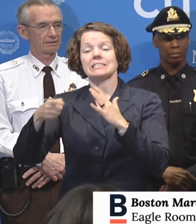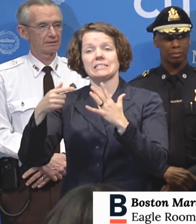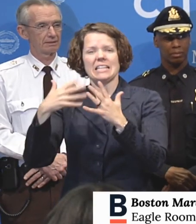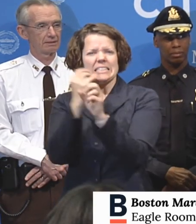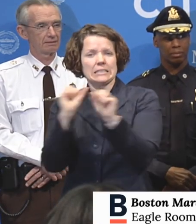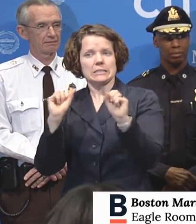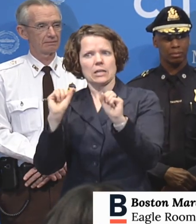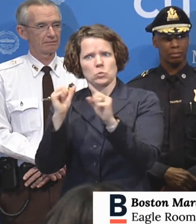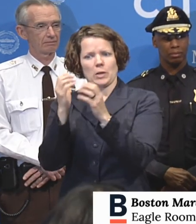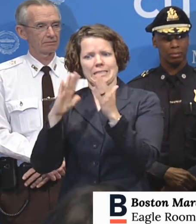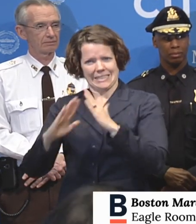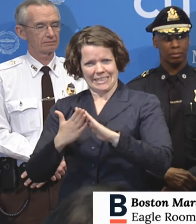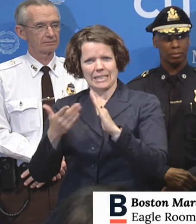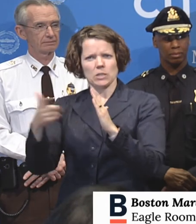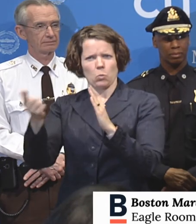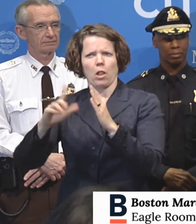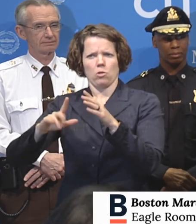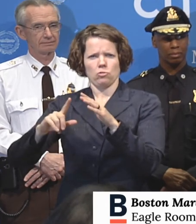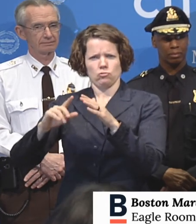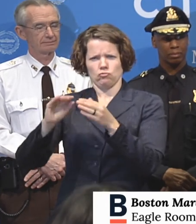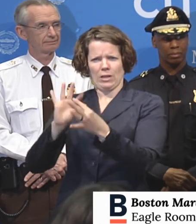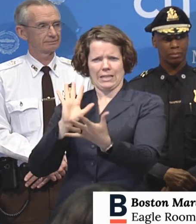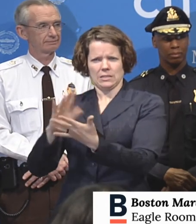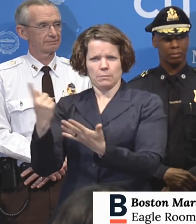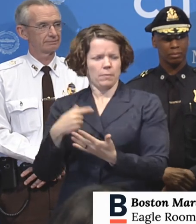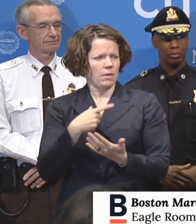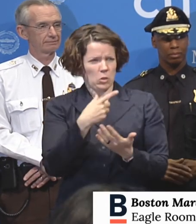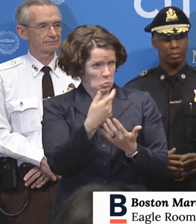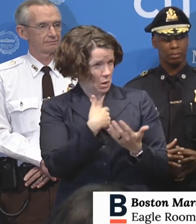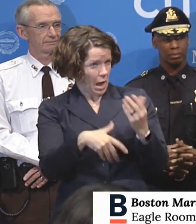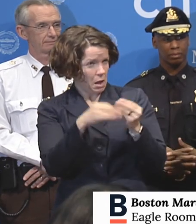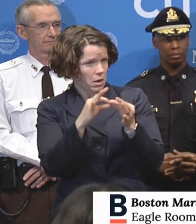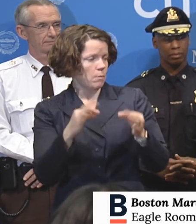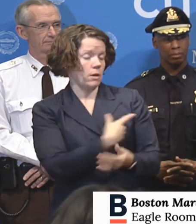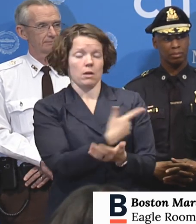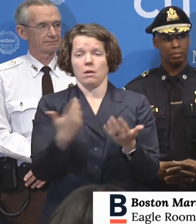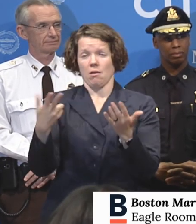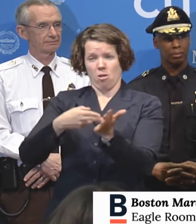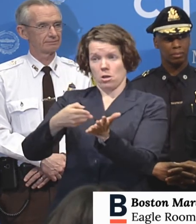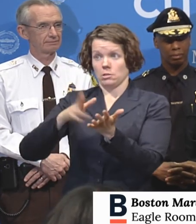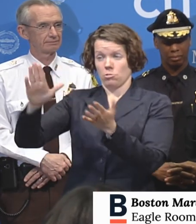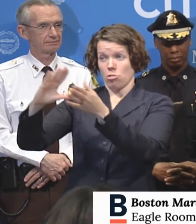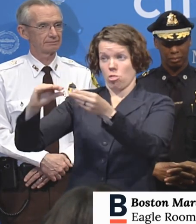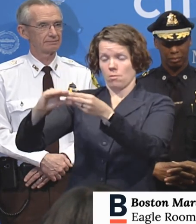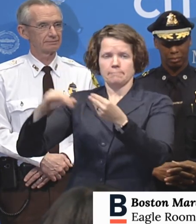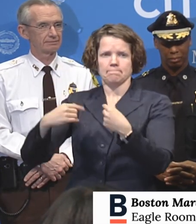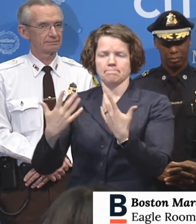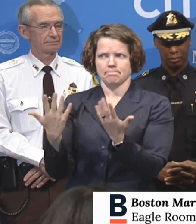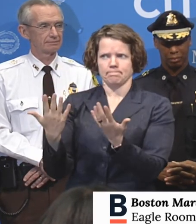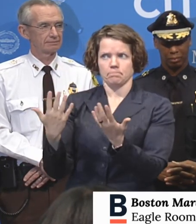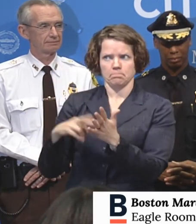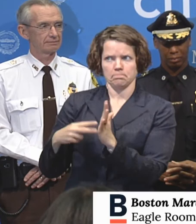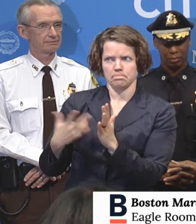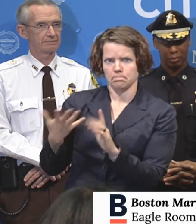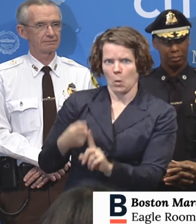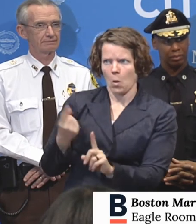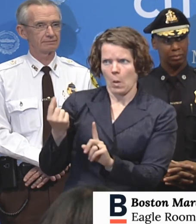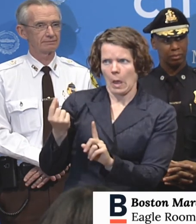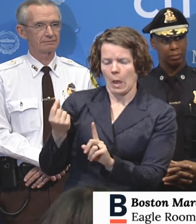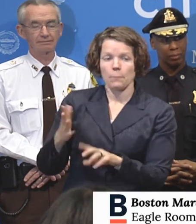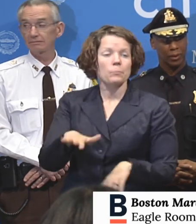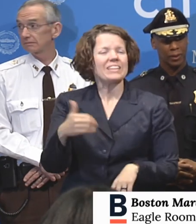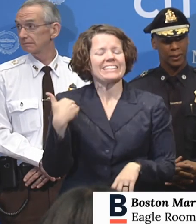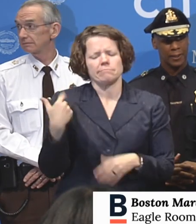Not really. I don't even know what that means. I was down in I was in Arizona a couple weeks ago,